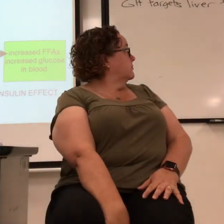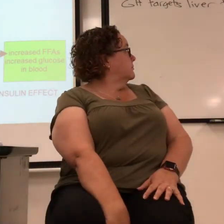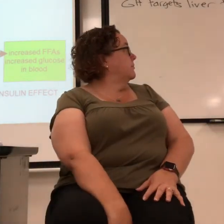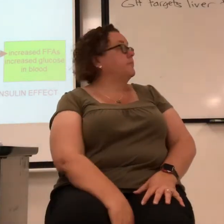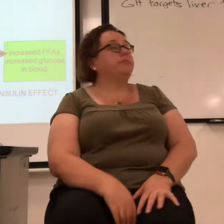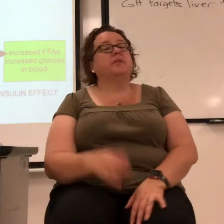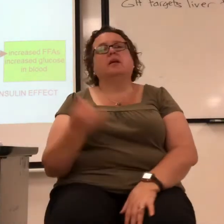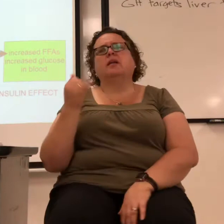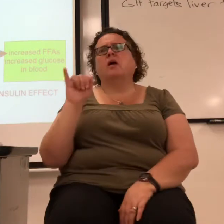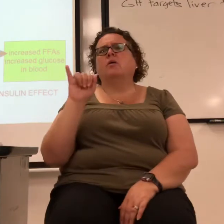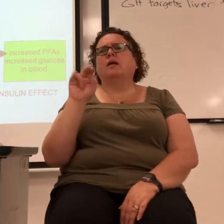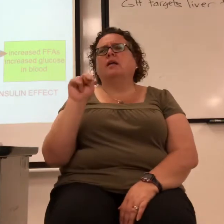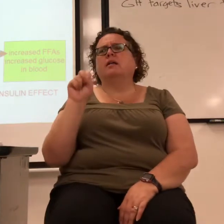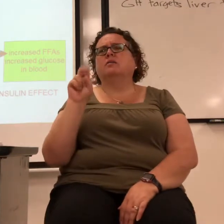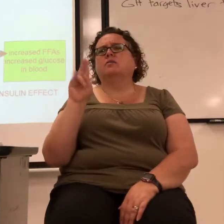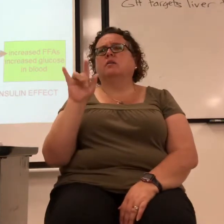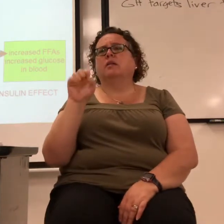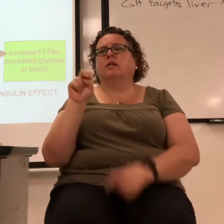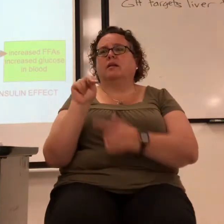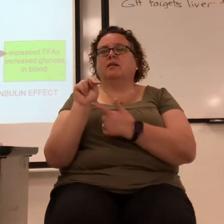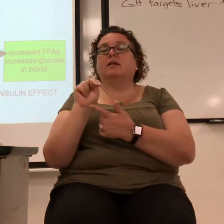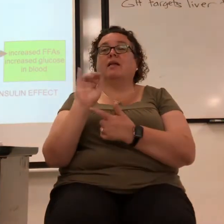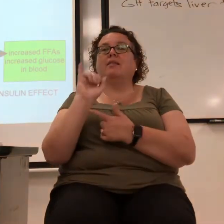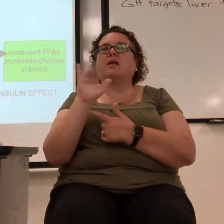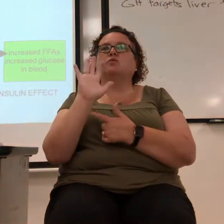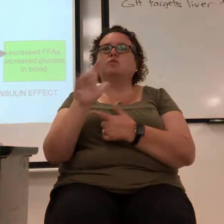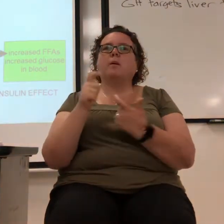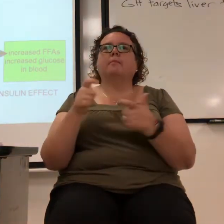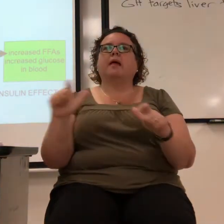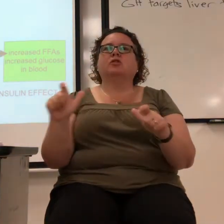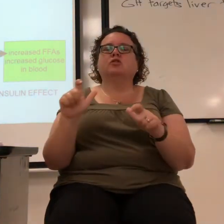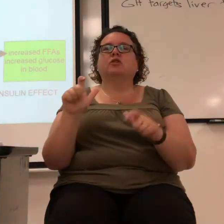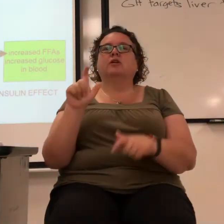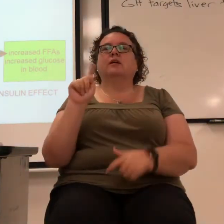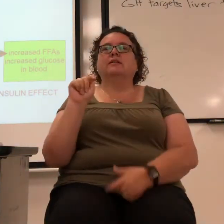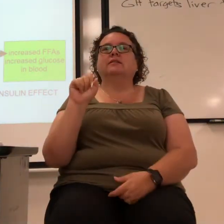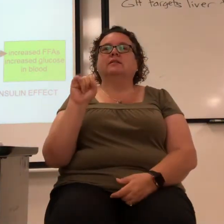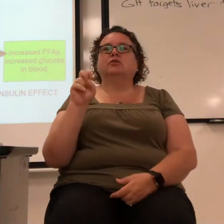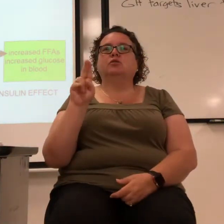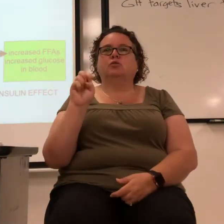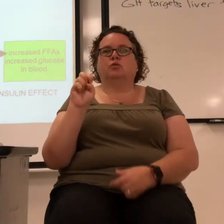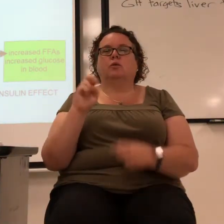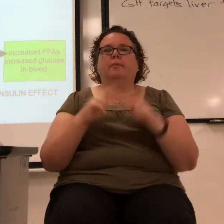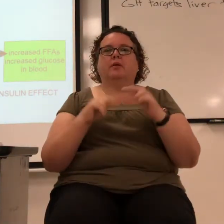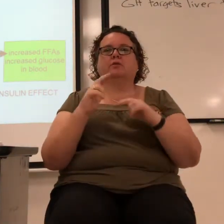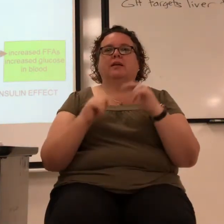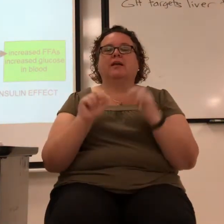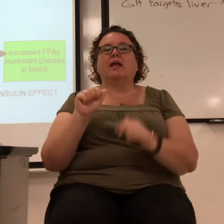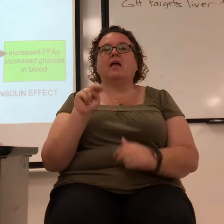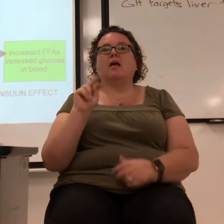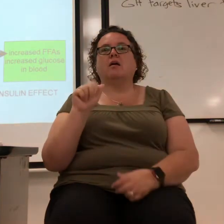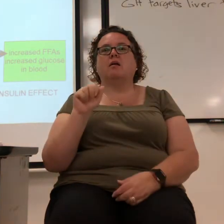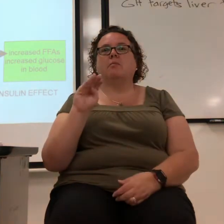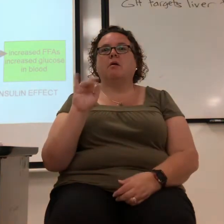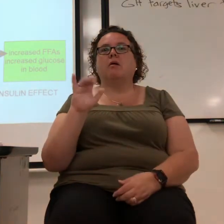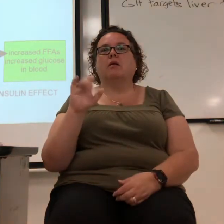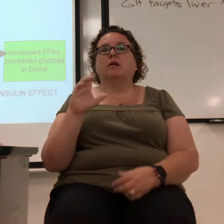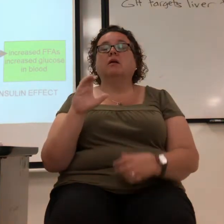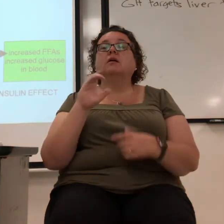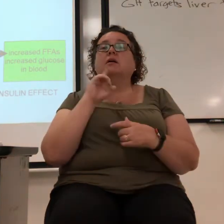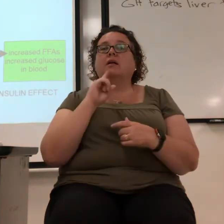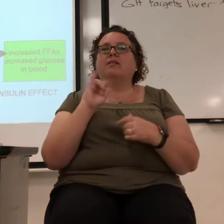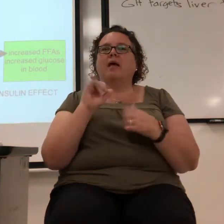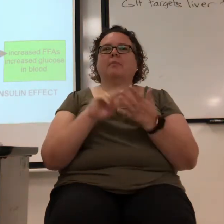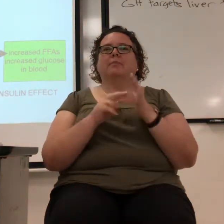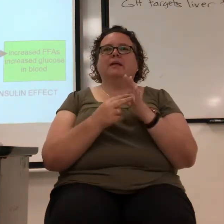Now, insulin is your major tissue-building anabolic hormone. Anabolic in physiology means build. Increase